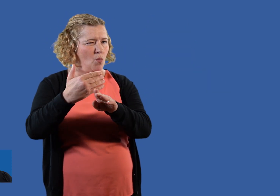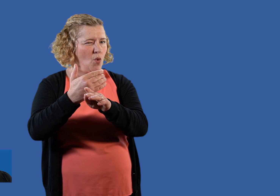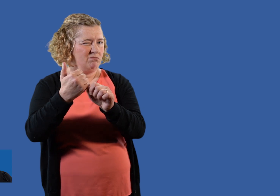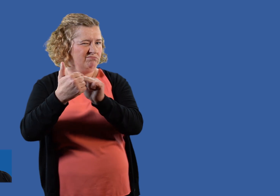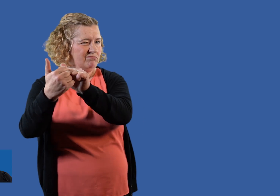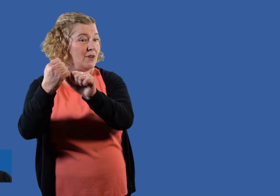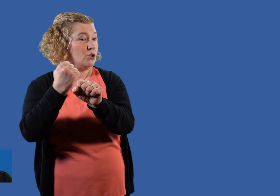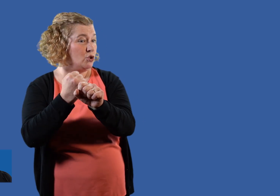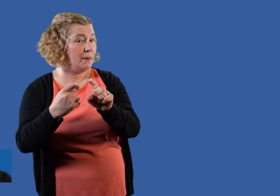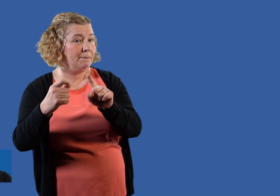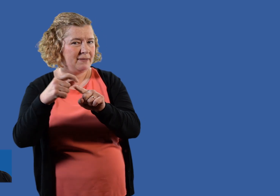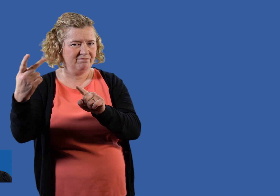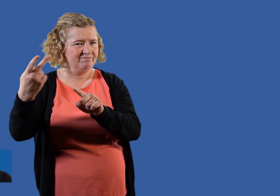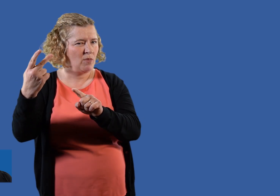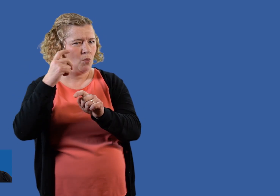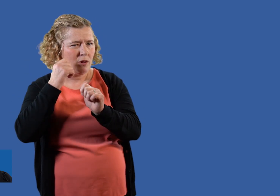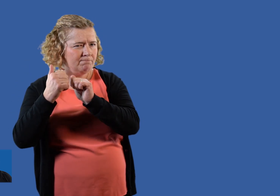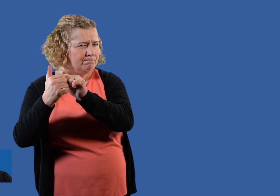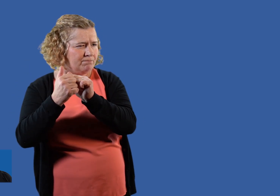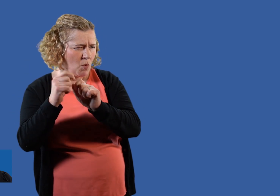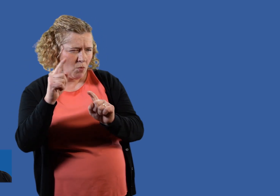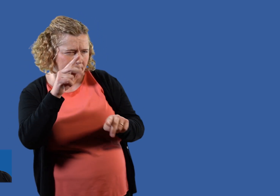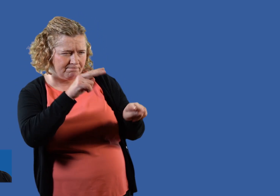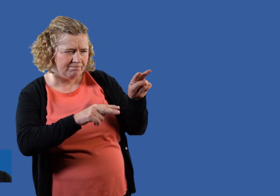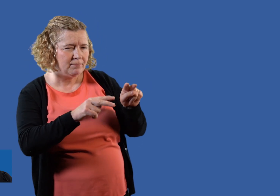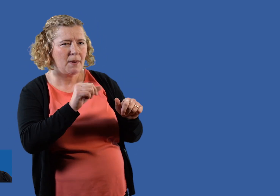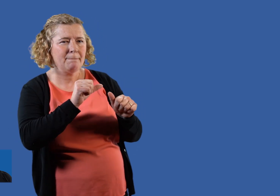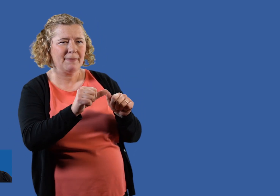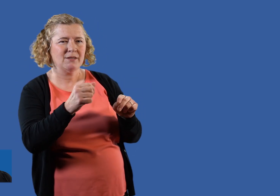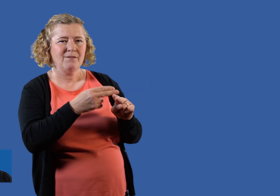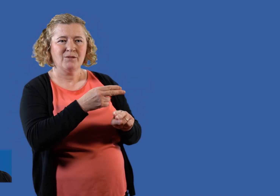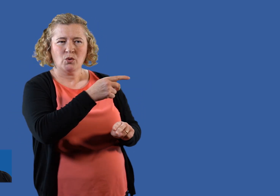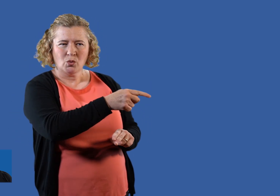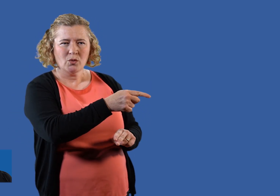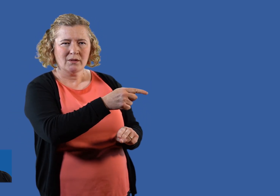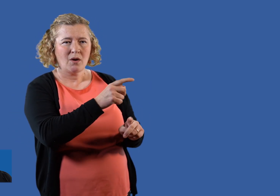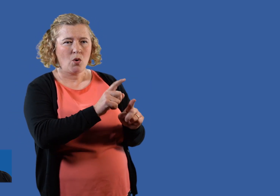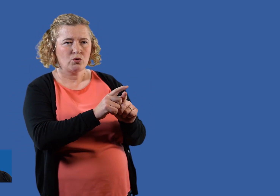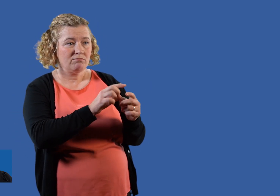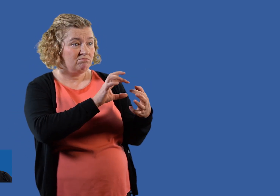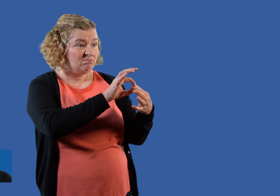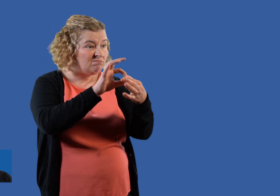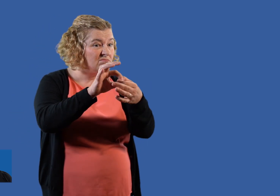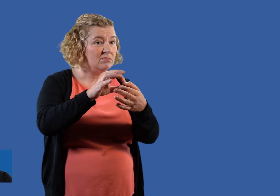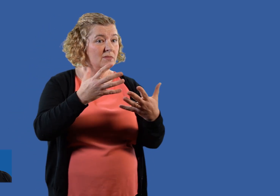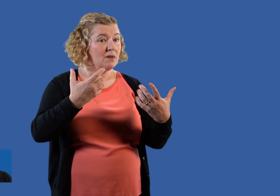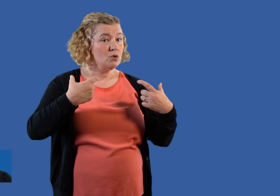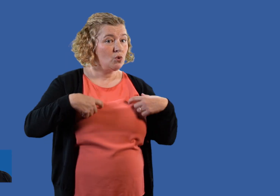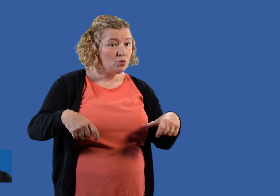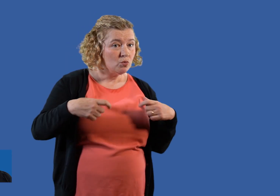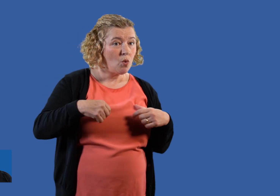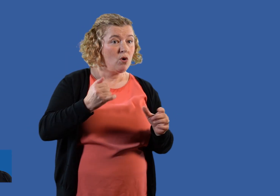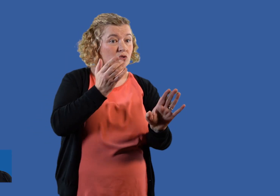and they coordinate treatment in conjunction with the GP. The person may also link with a social